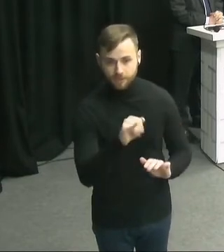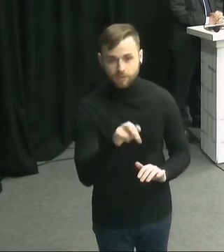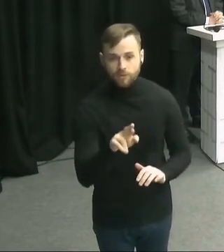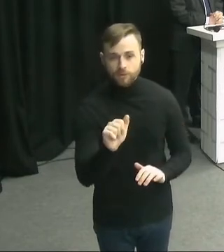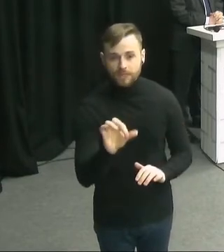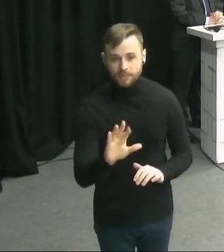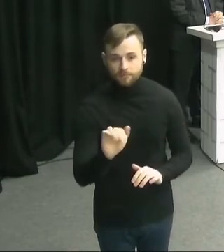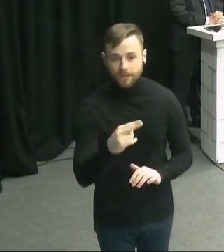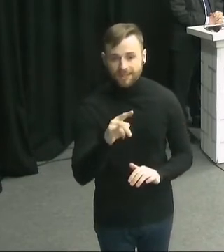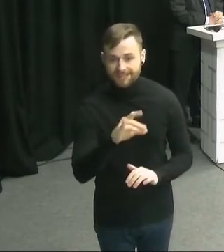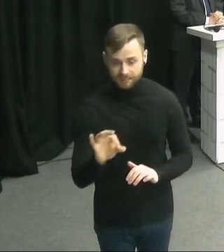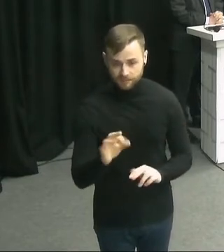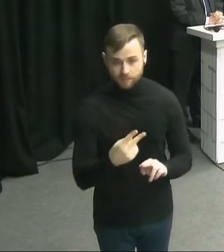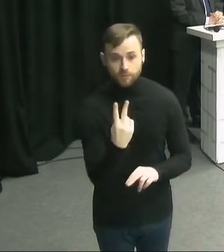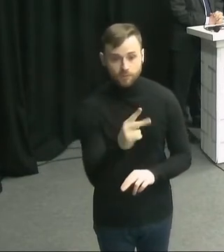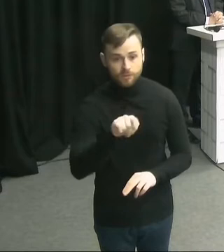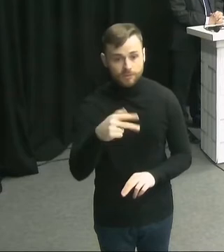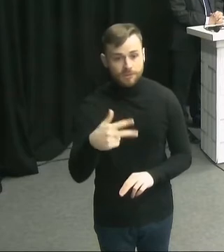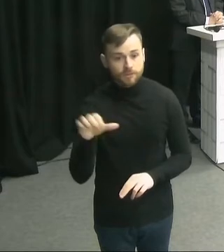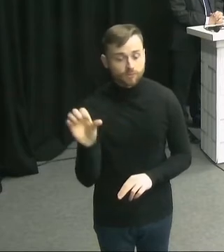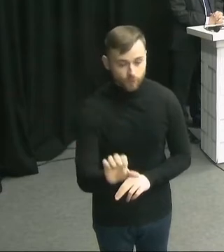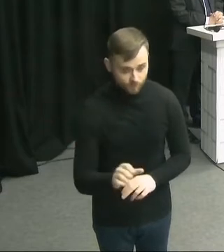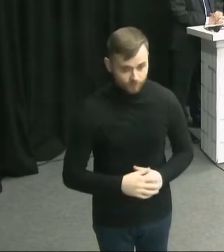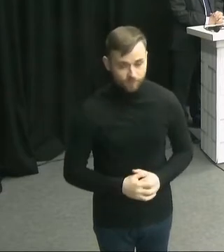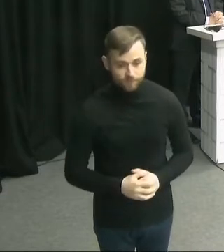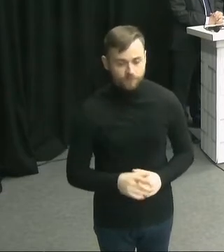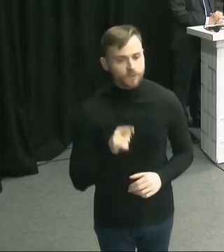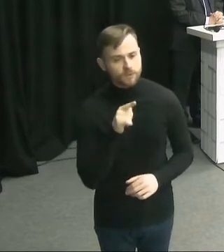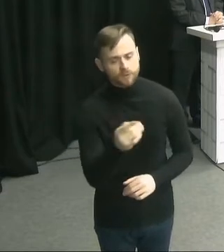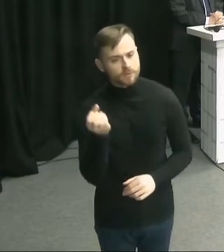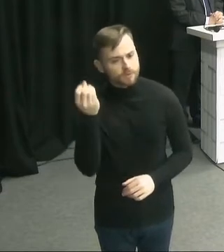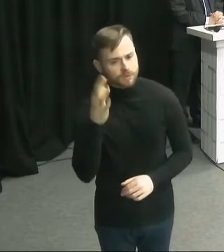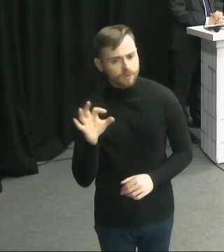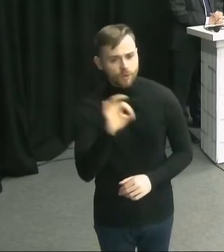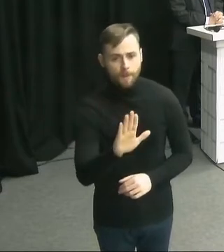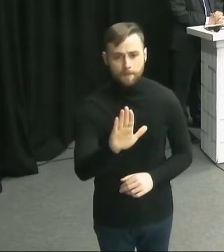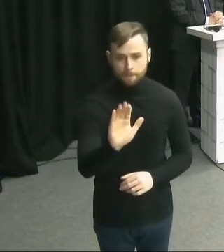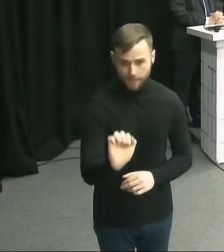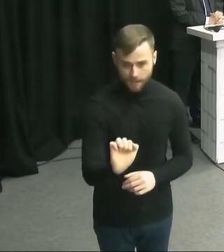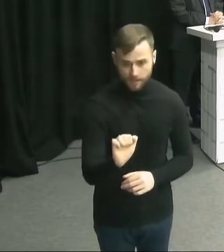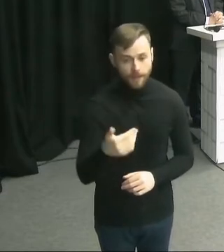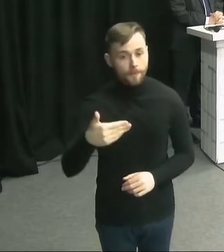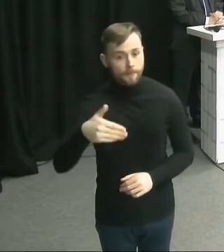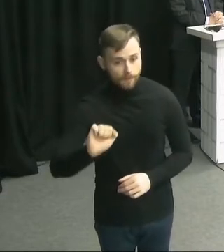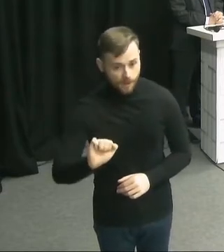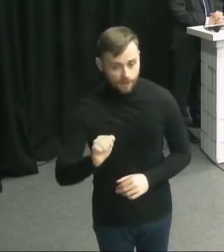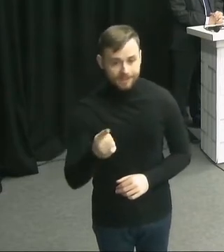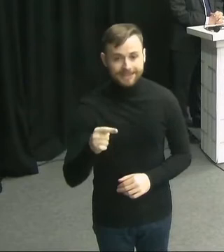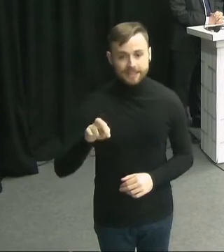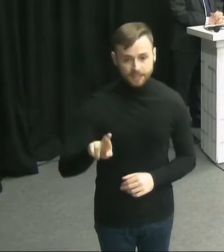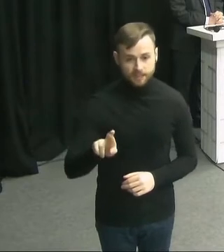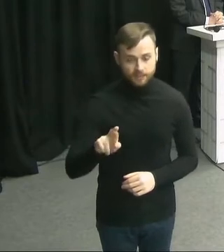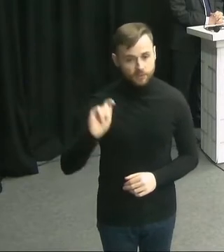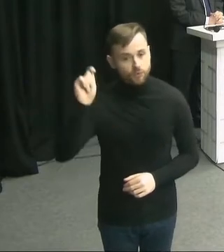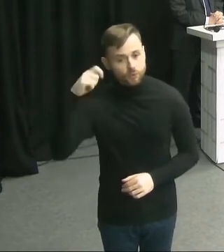and Professor Juras Banys is requested to kindly answer the question. How do you imagine the bachelor, master,